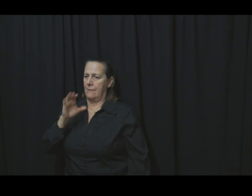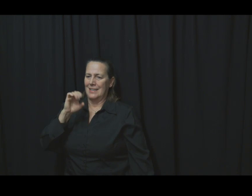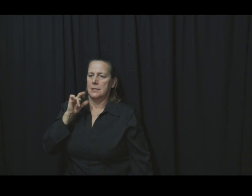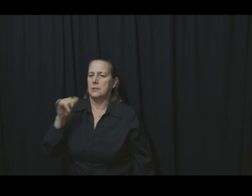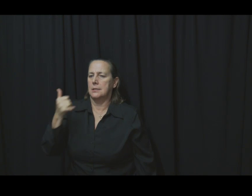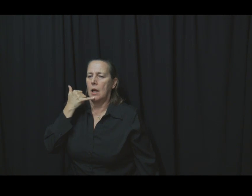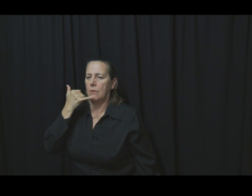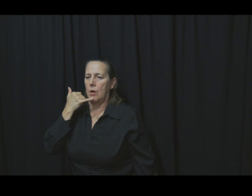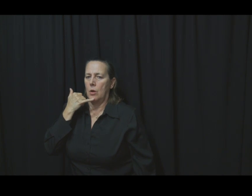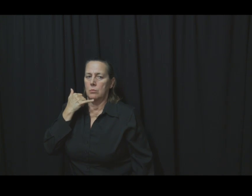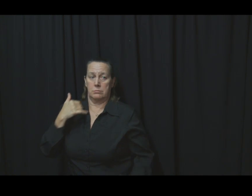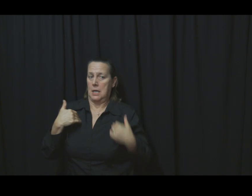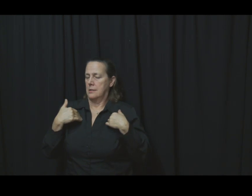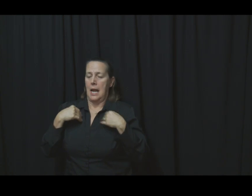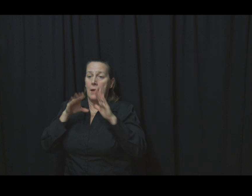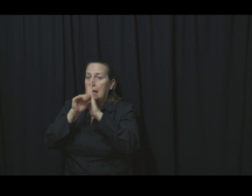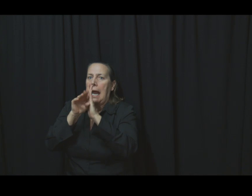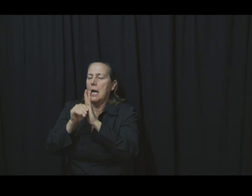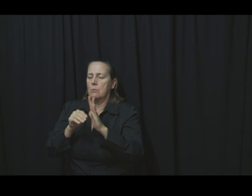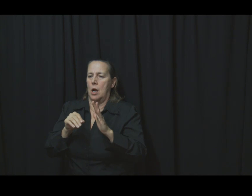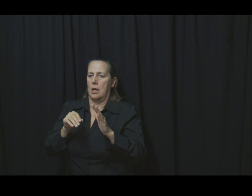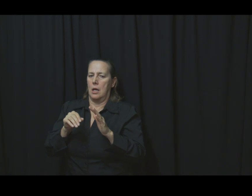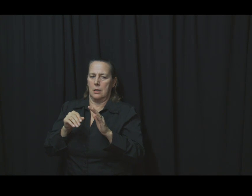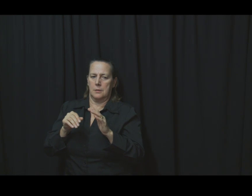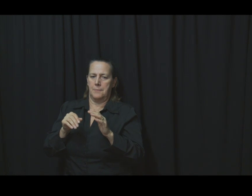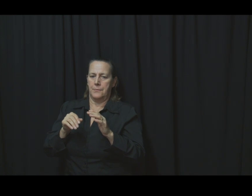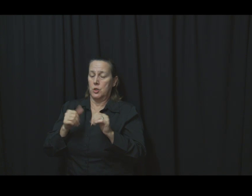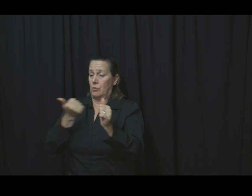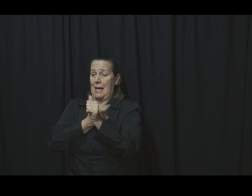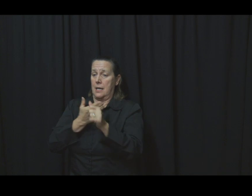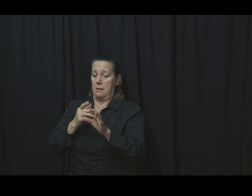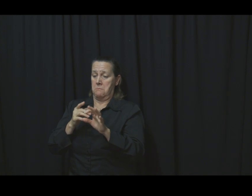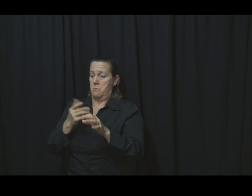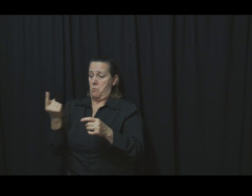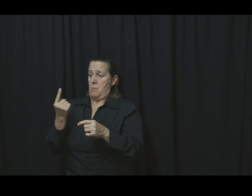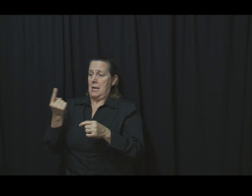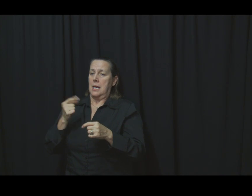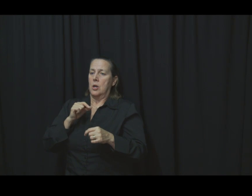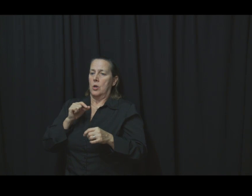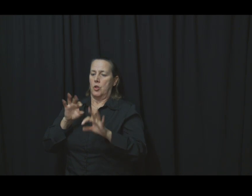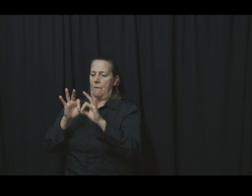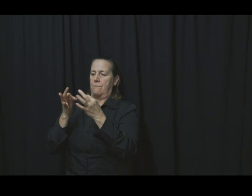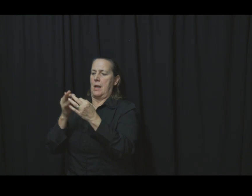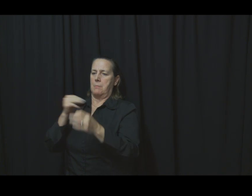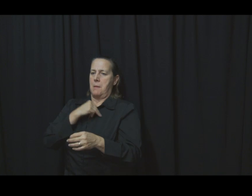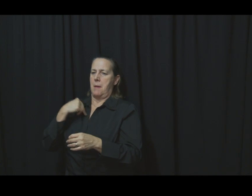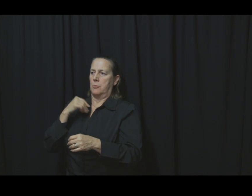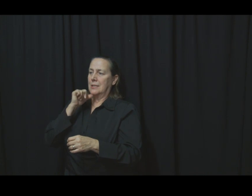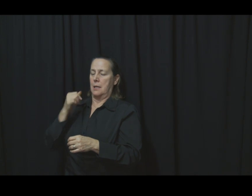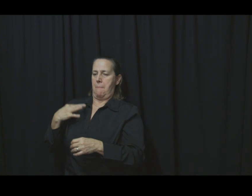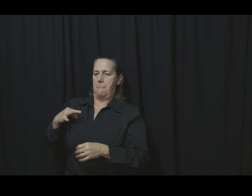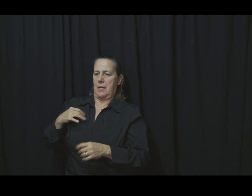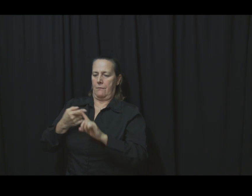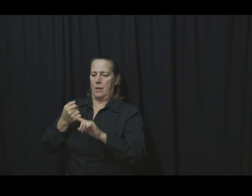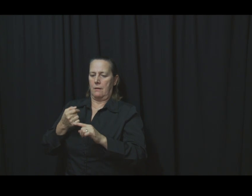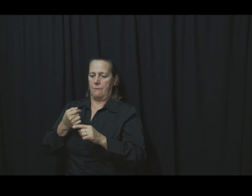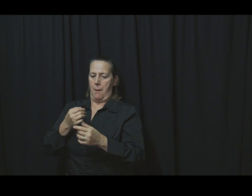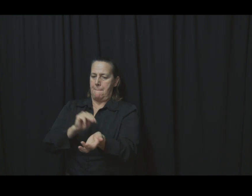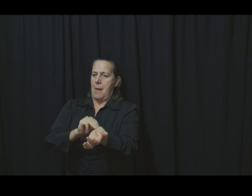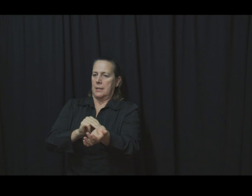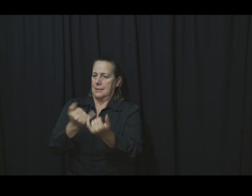has a camera? Is there anyone here whose family members have not benefited from modern medicine? Is there anyone